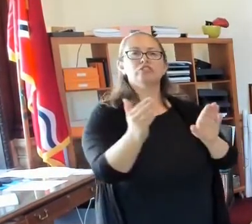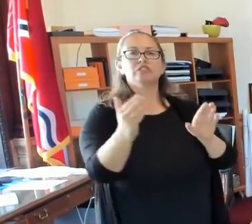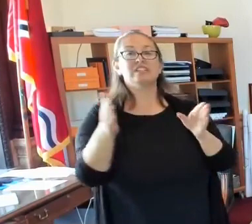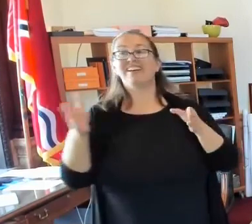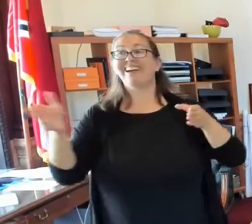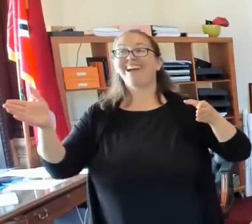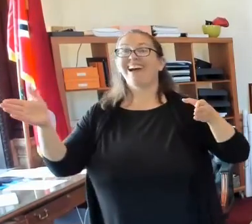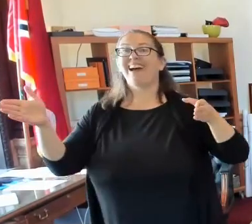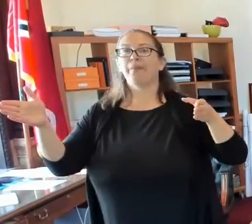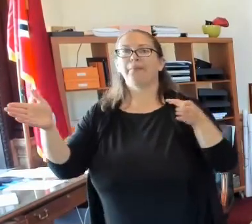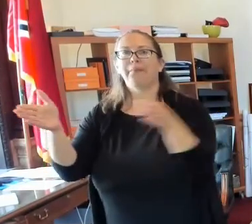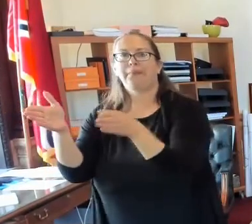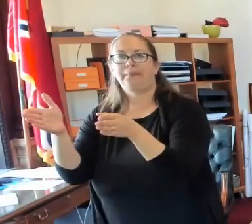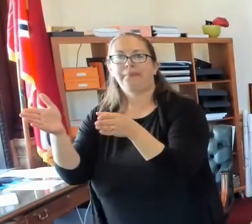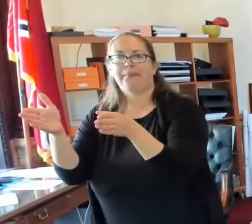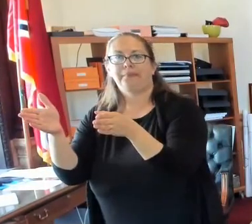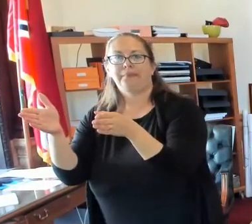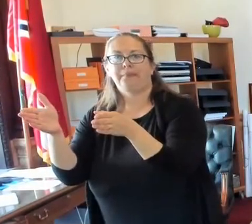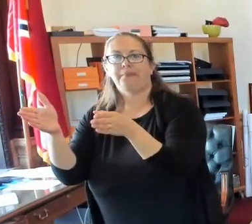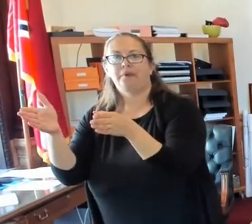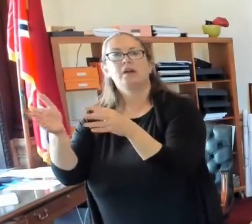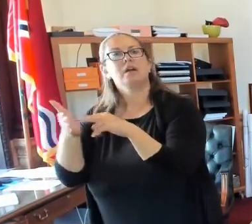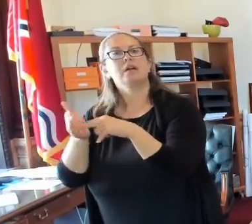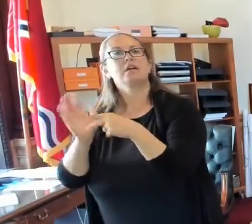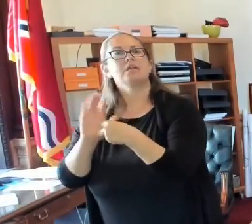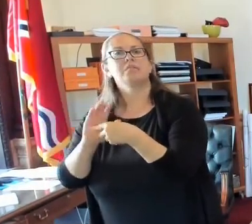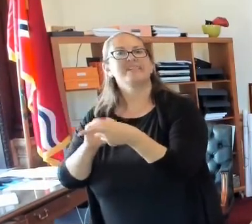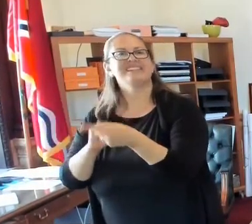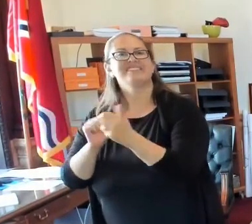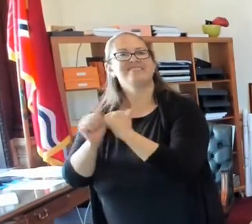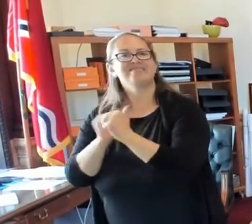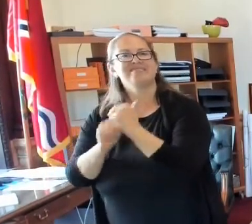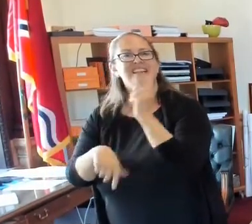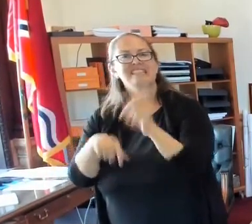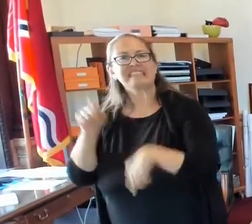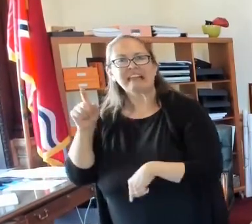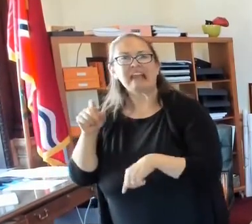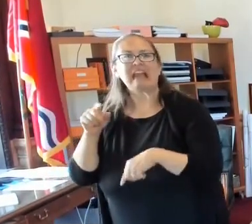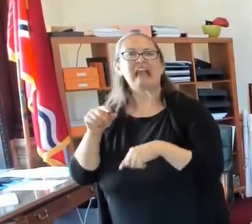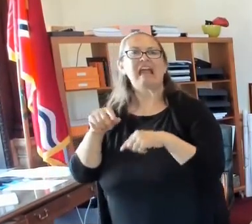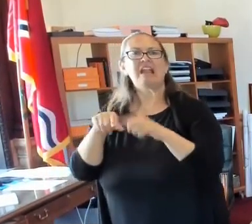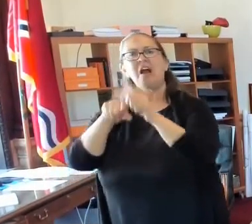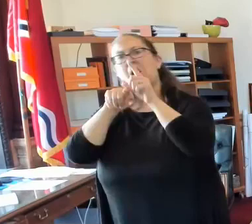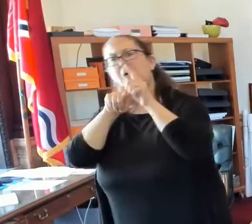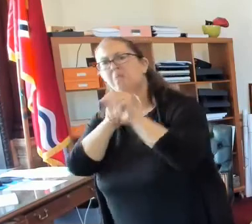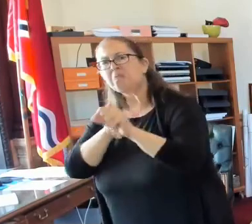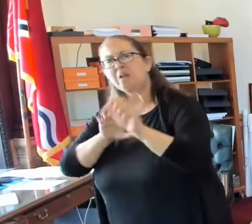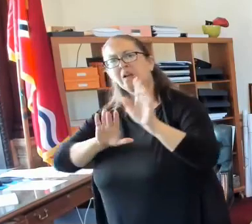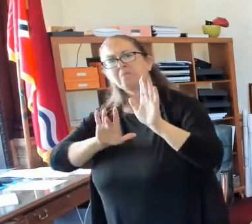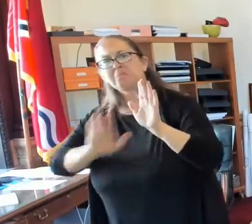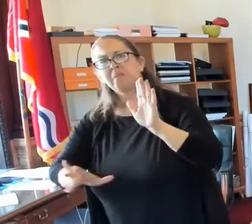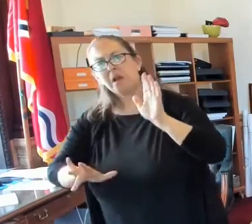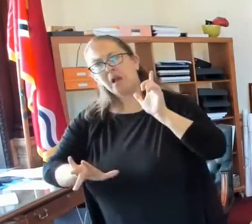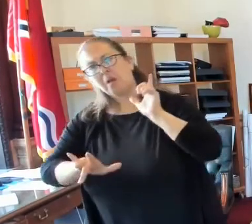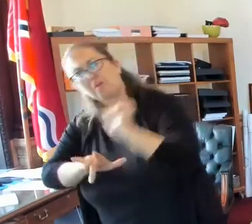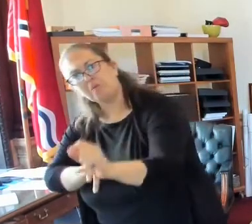down in order to prevent some of this speeding. You will